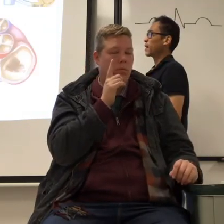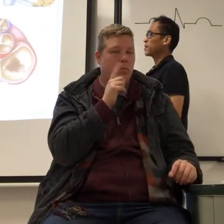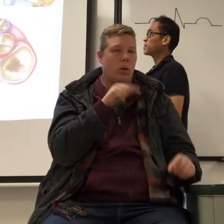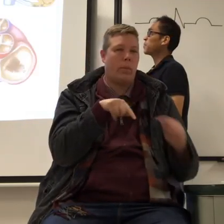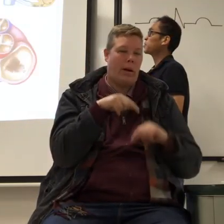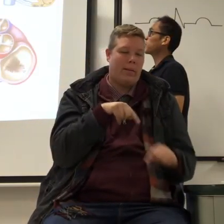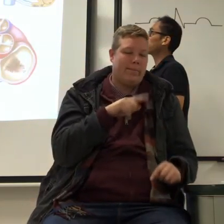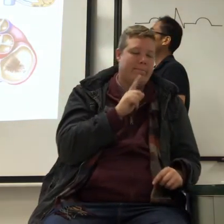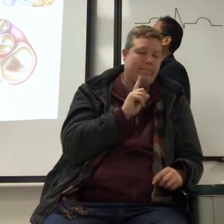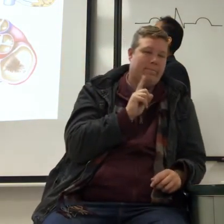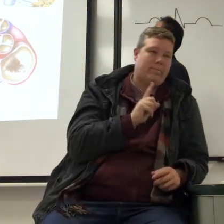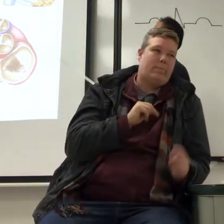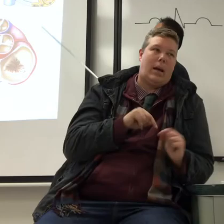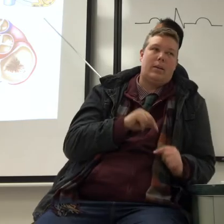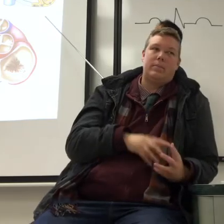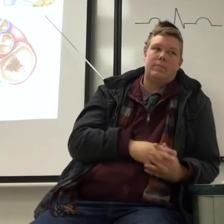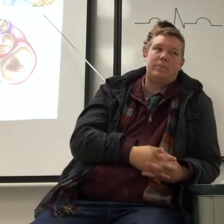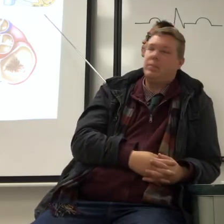Go back to this picture here.